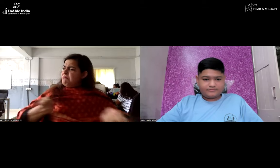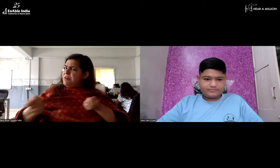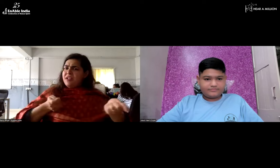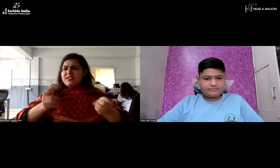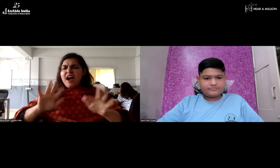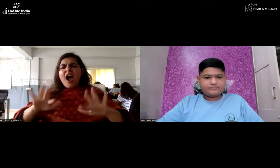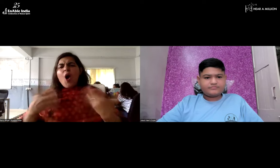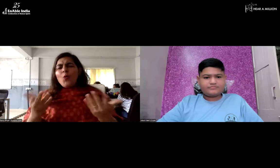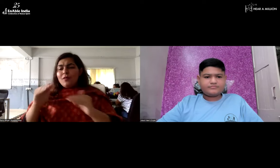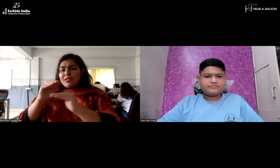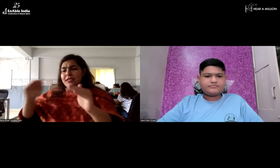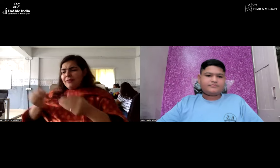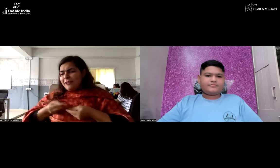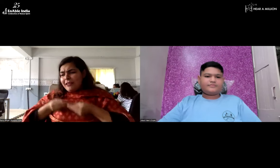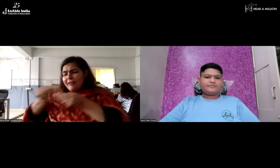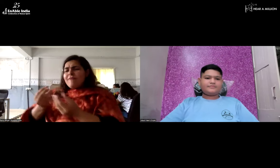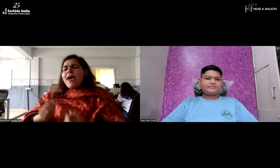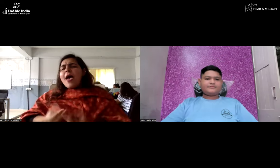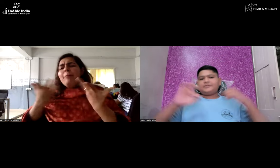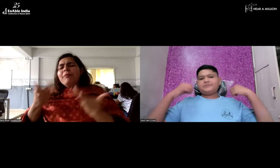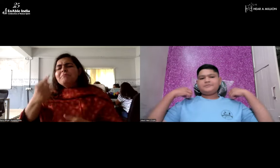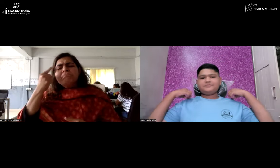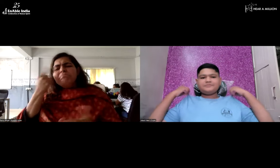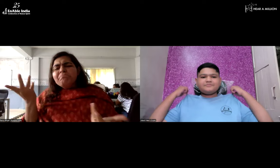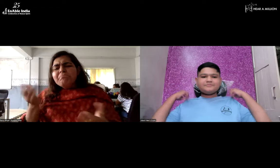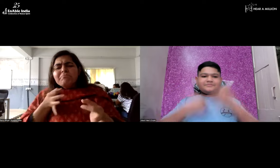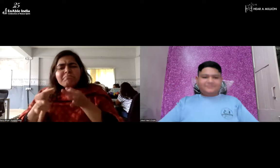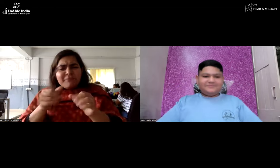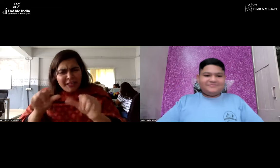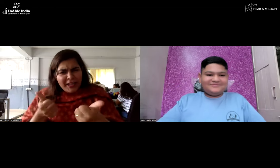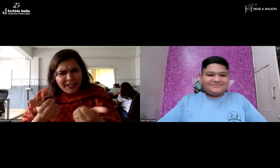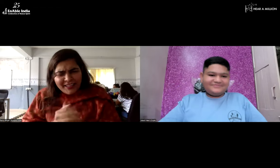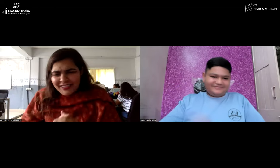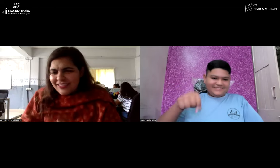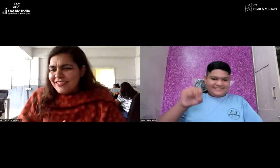superpower that can bring that change and save the society?